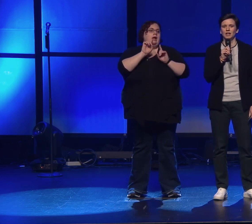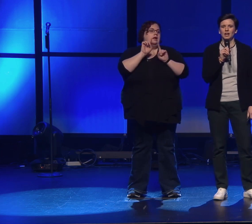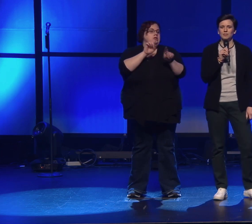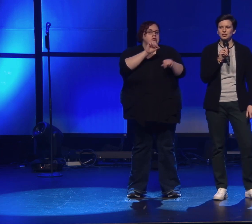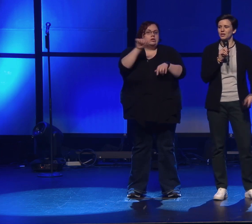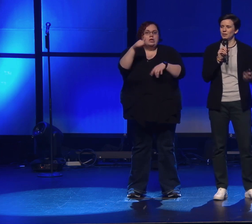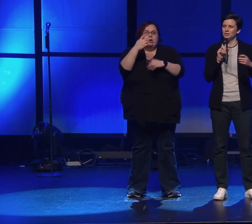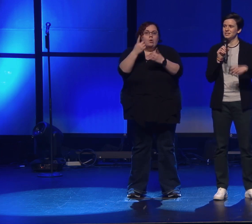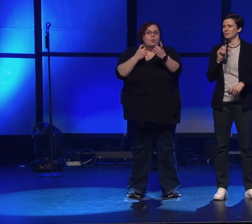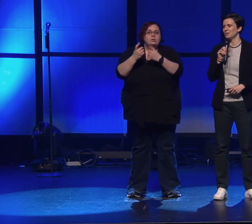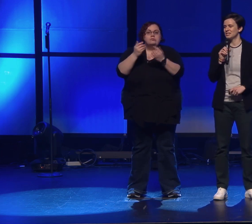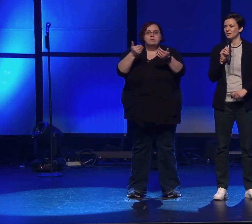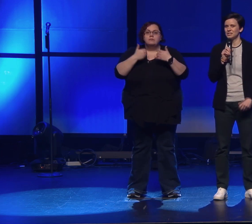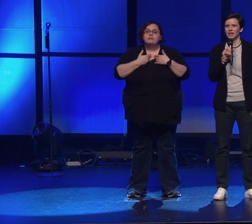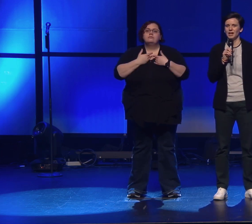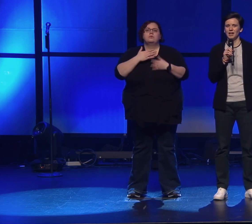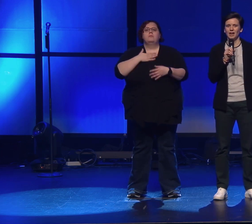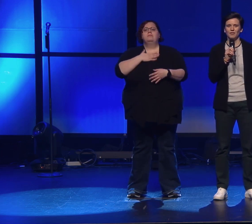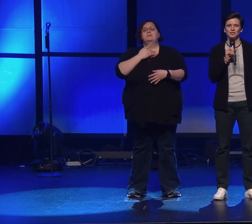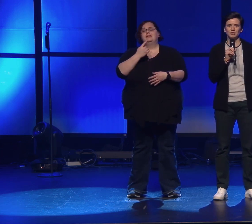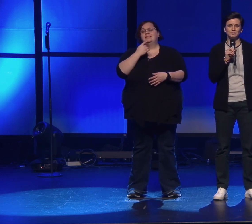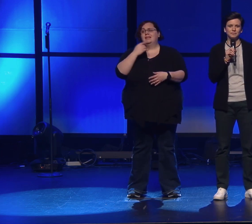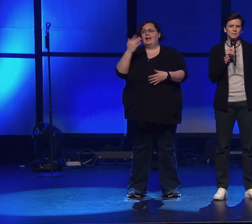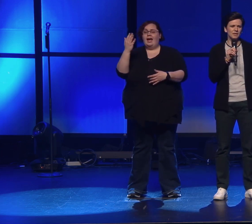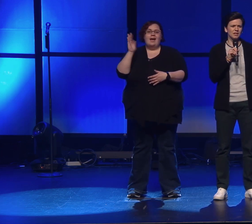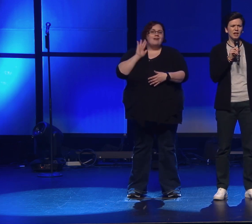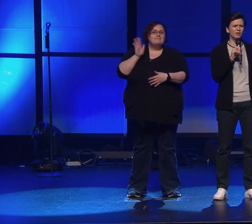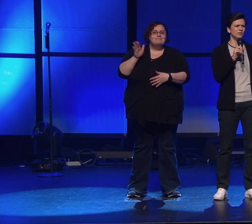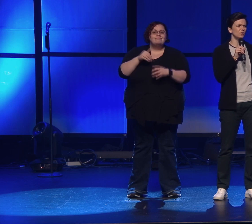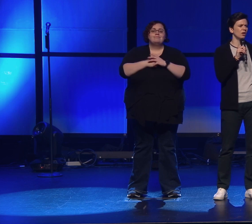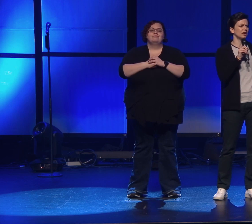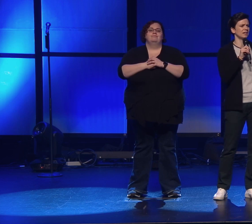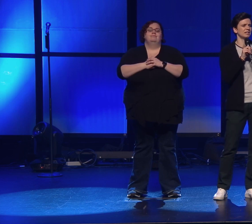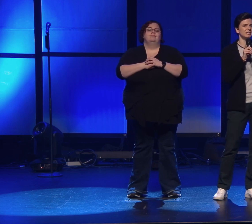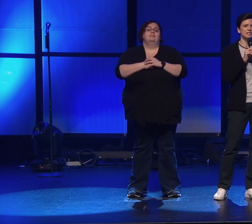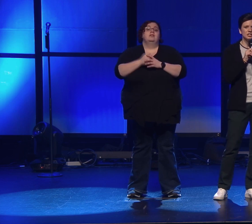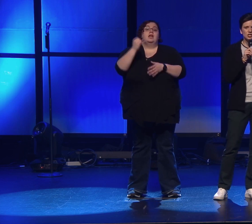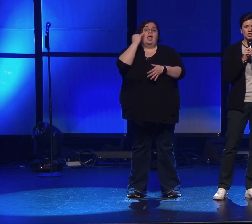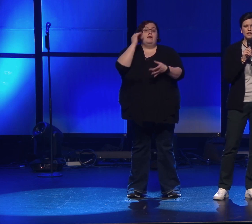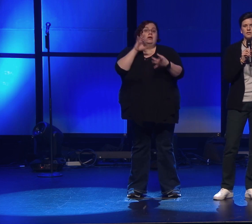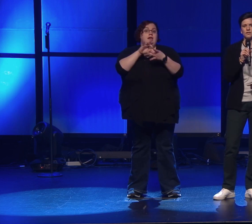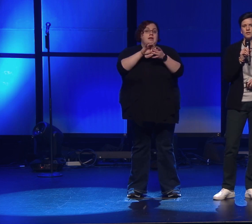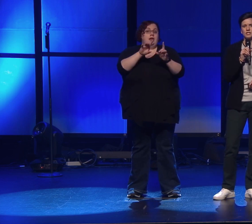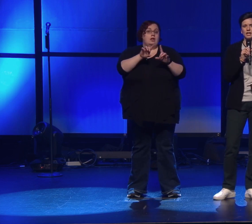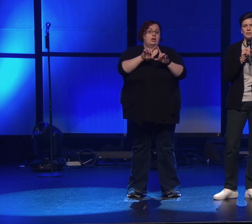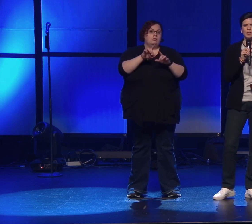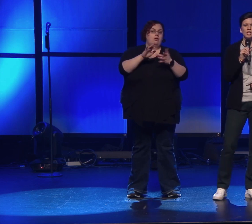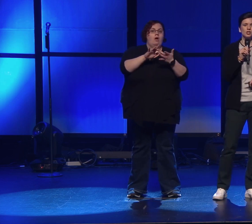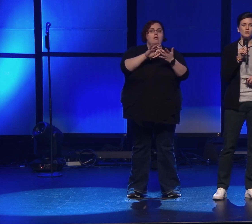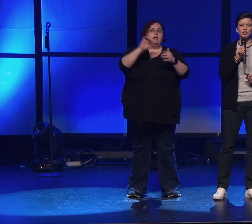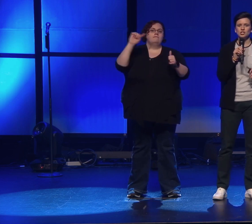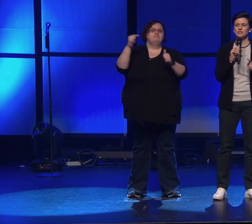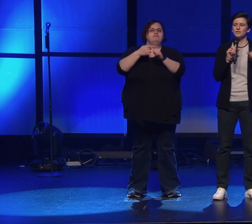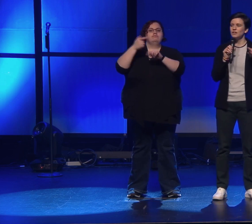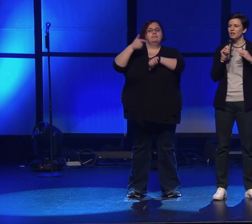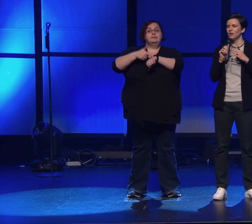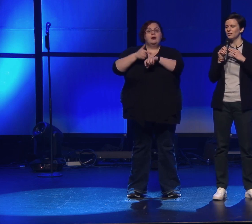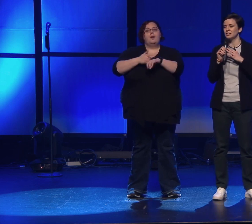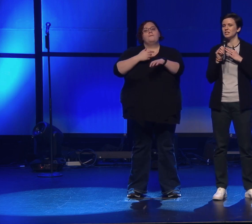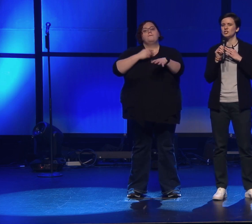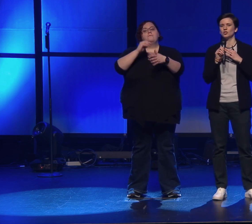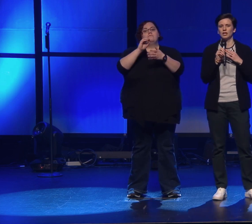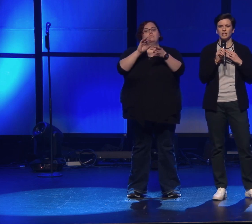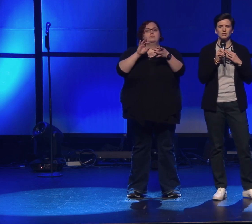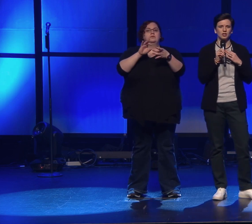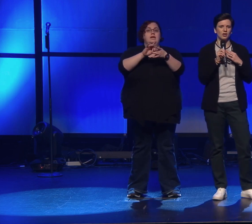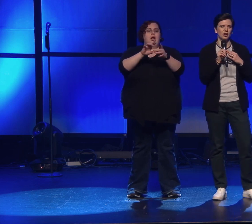have. Please come say hi after. Now, if you are connecting digitally for the first time, you can just fill out